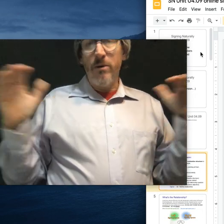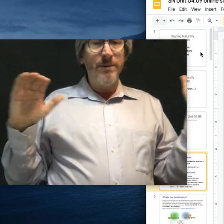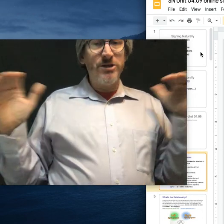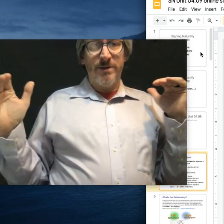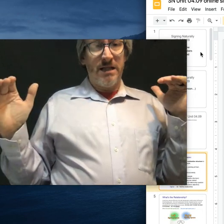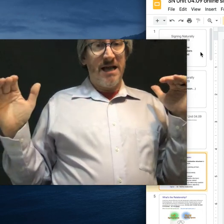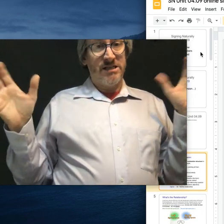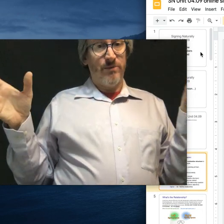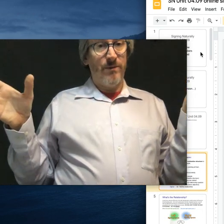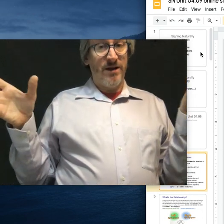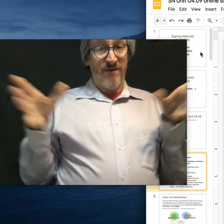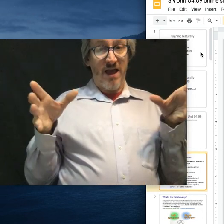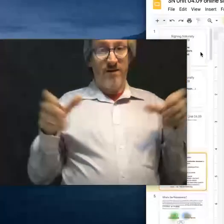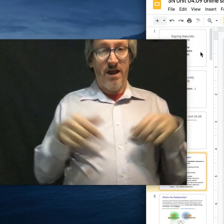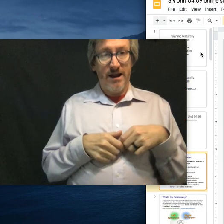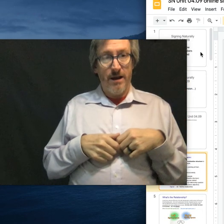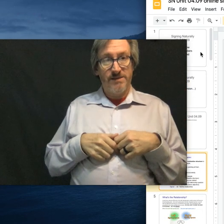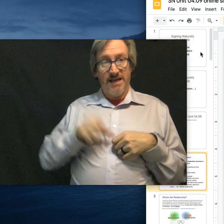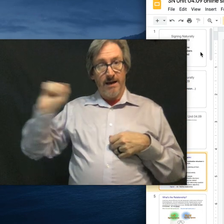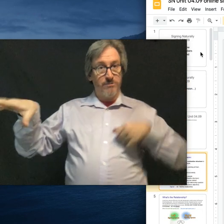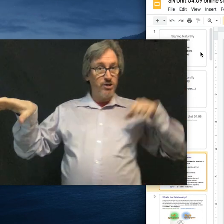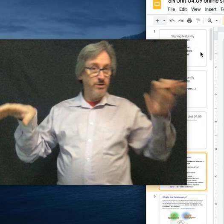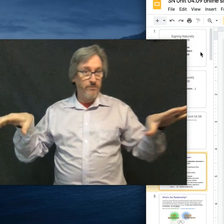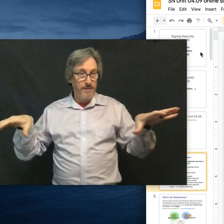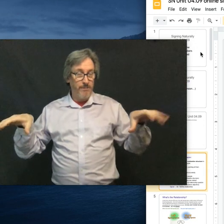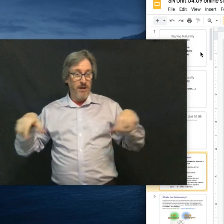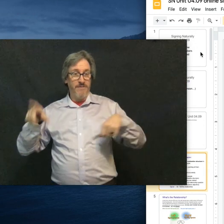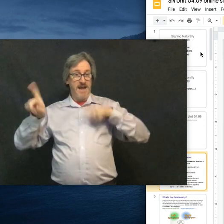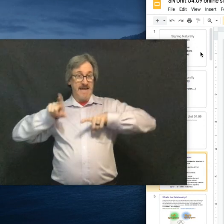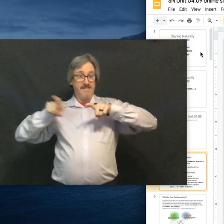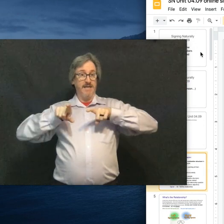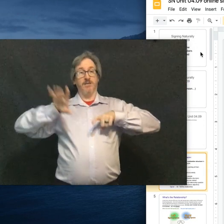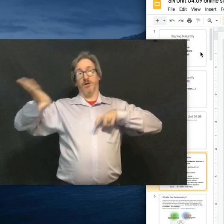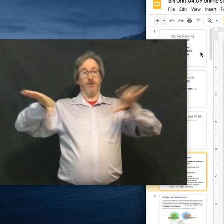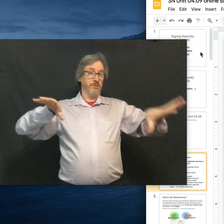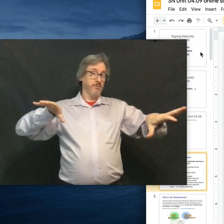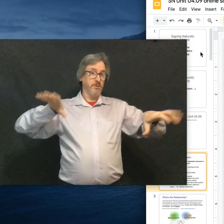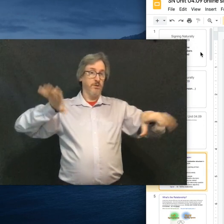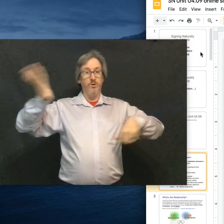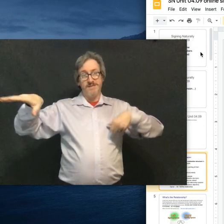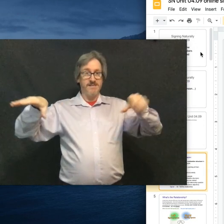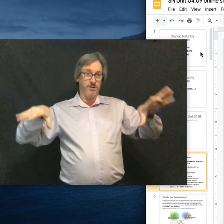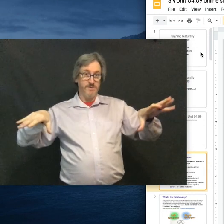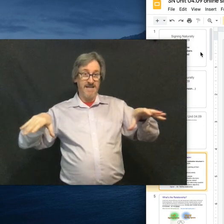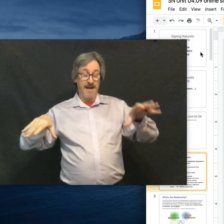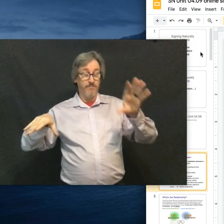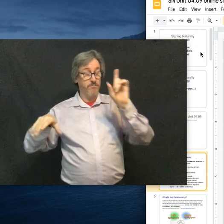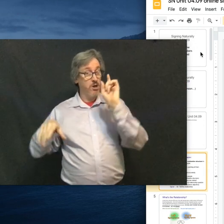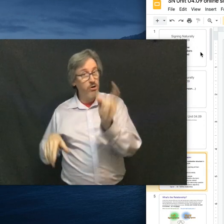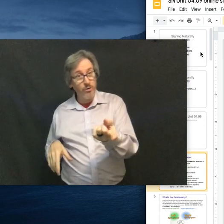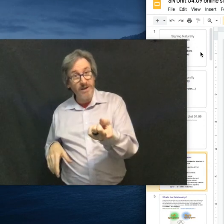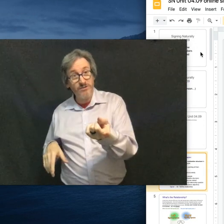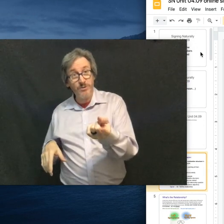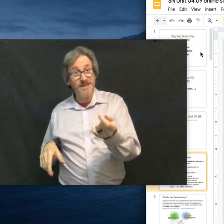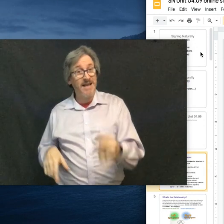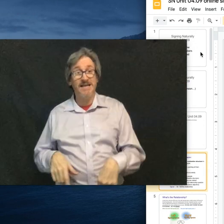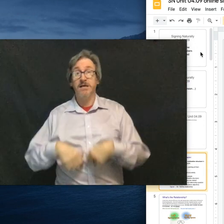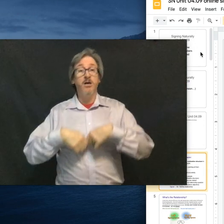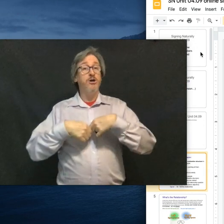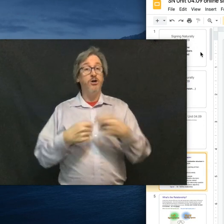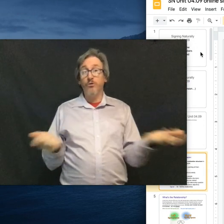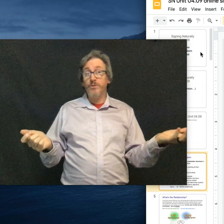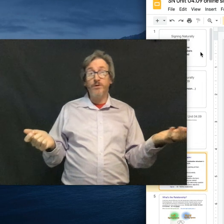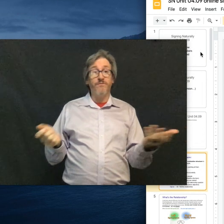So what we would do in class is we would end up setting up two different people and then asking each other, who's this and who's that? Good way of doing that